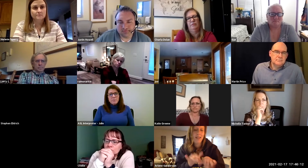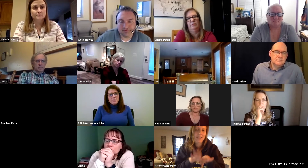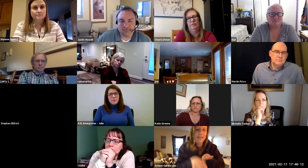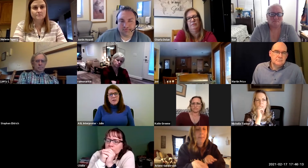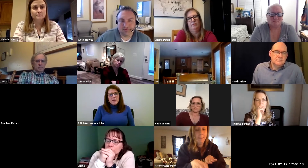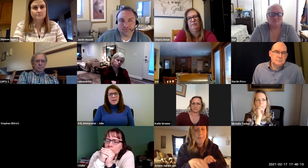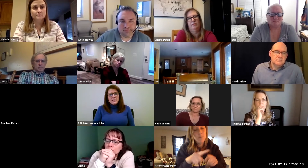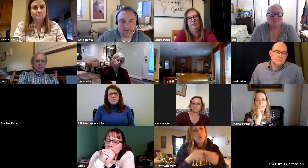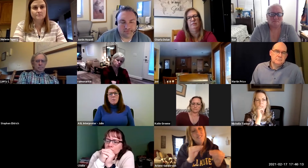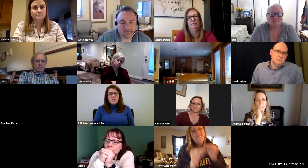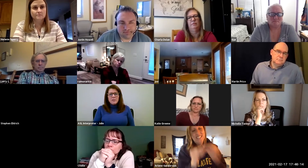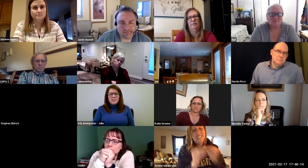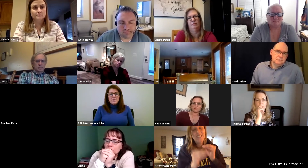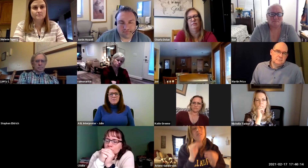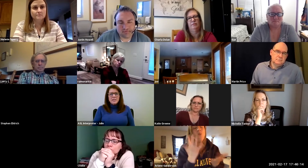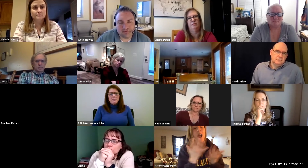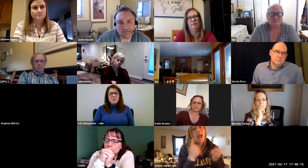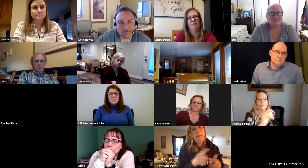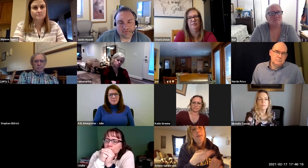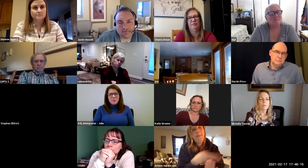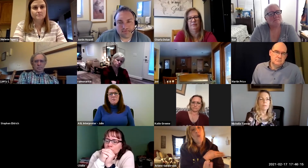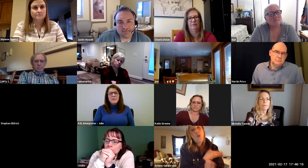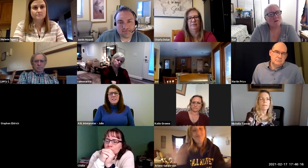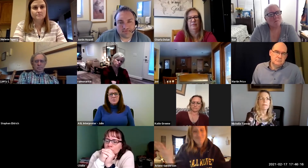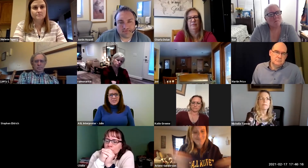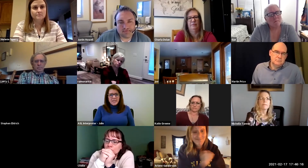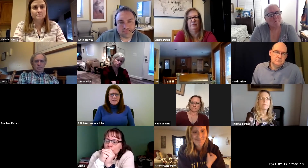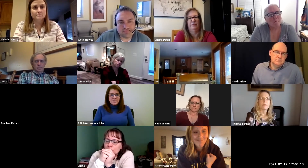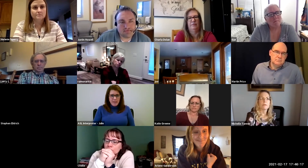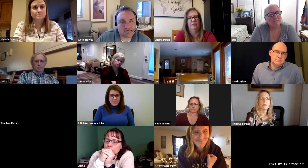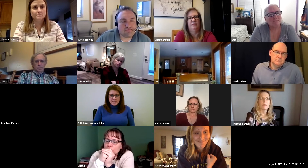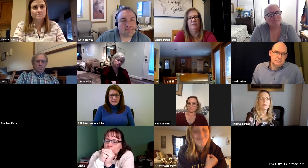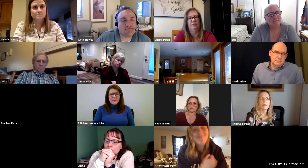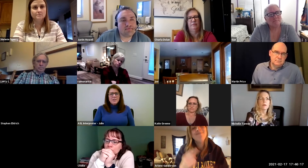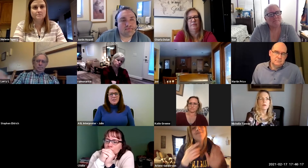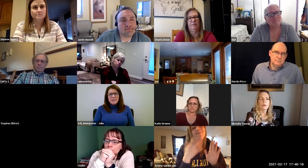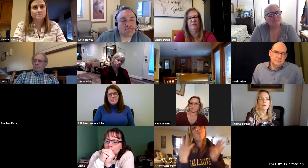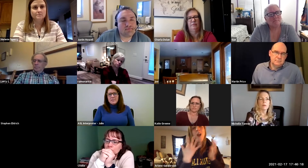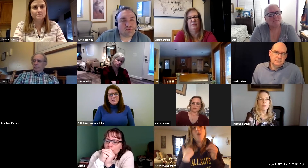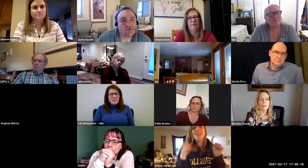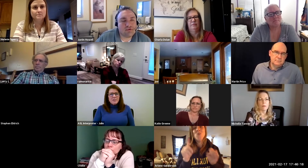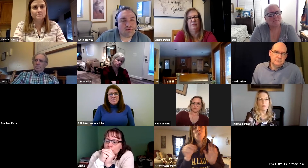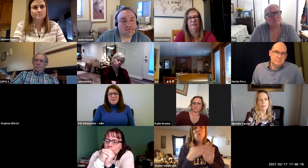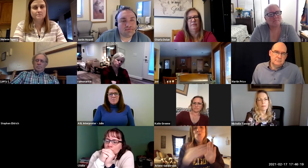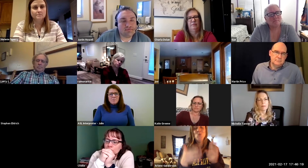council. And so Martin is making the first step to fix what's happened in the past